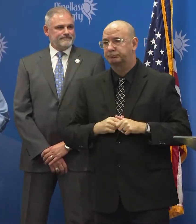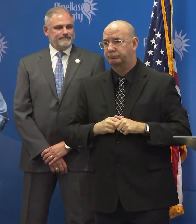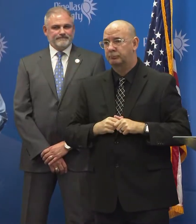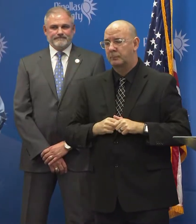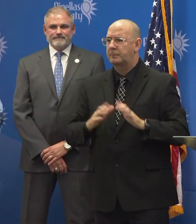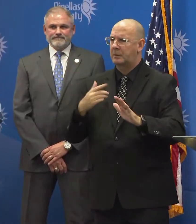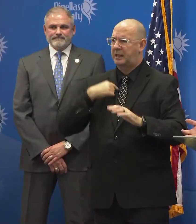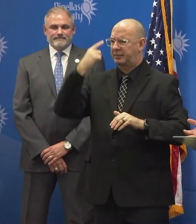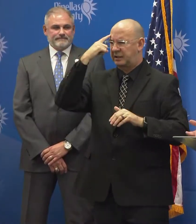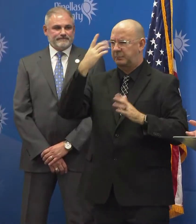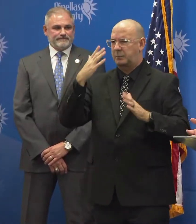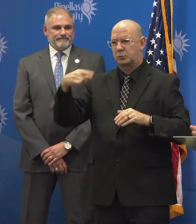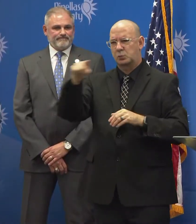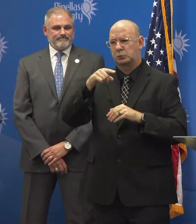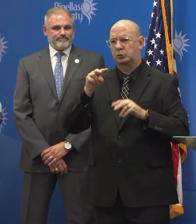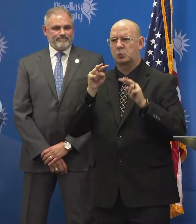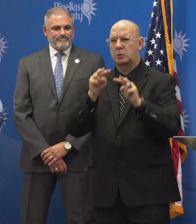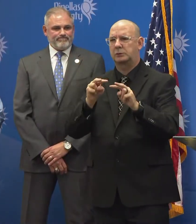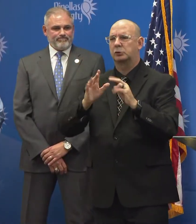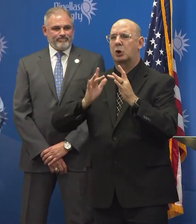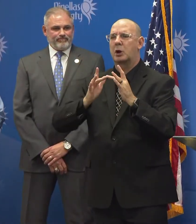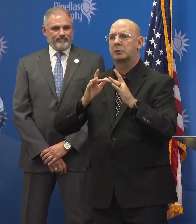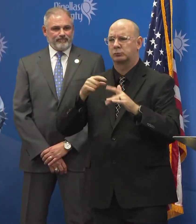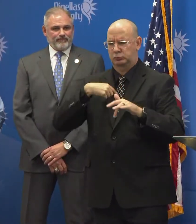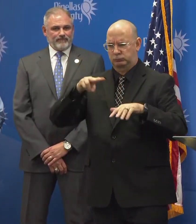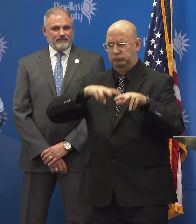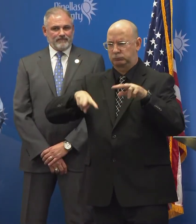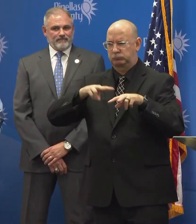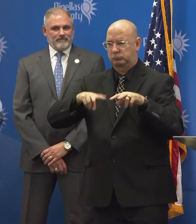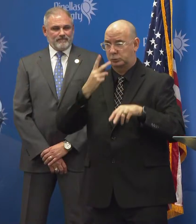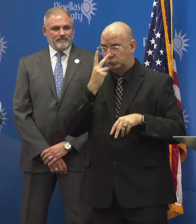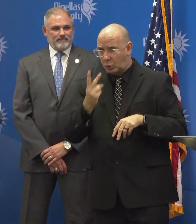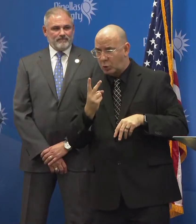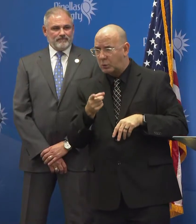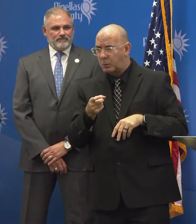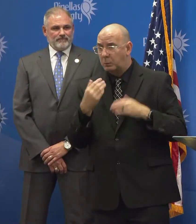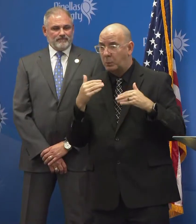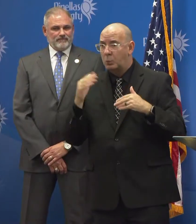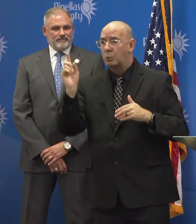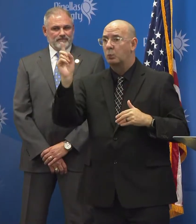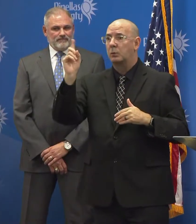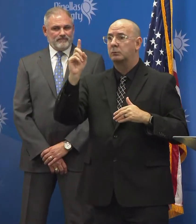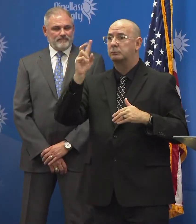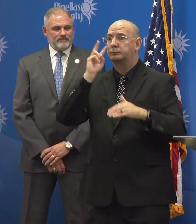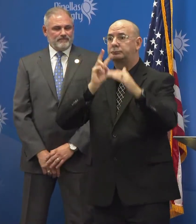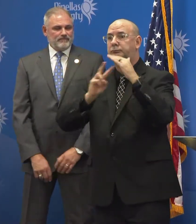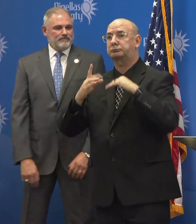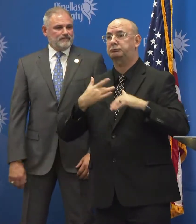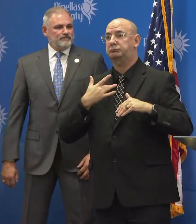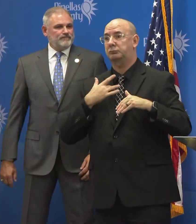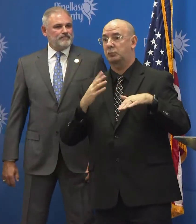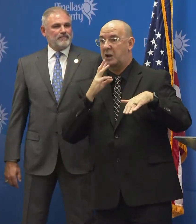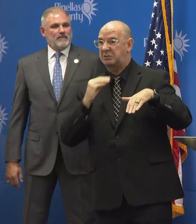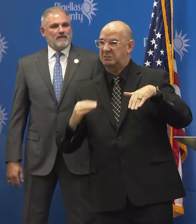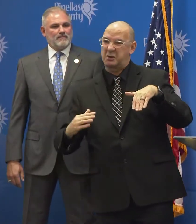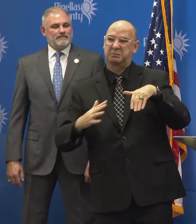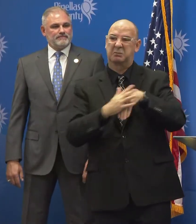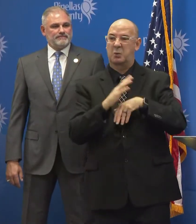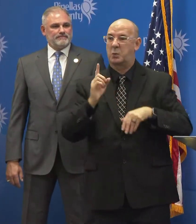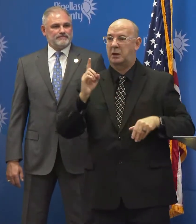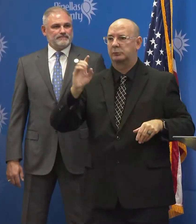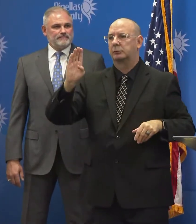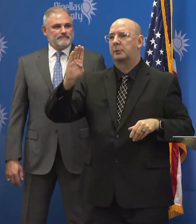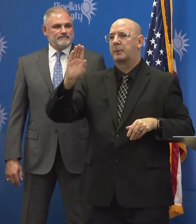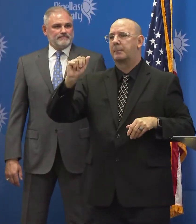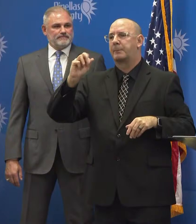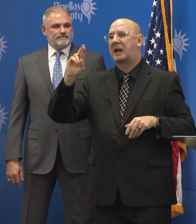can see online some of the modeling that they have for some of the surge. And yes, the barrier islands, of course,